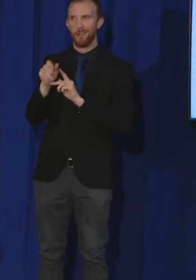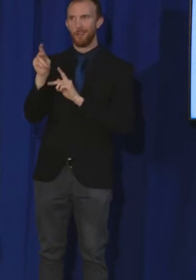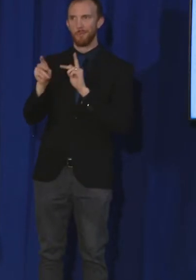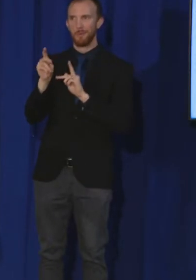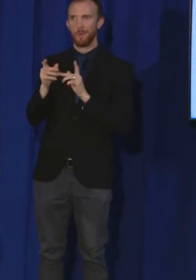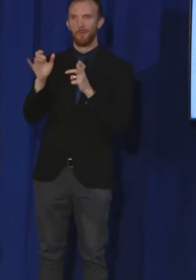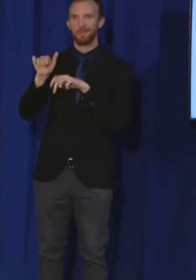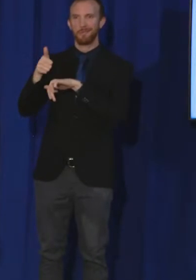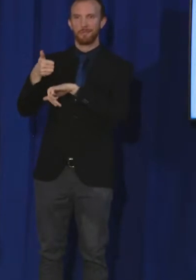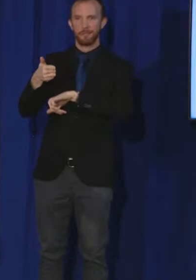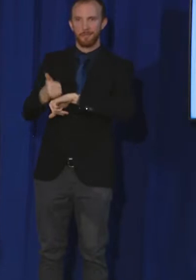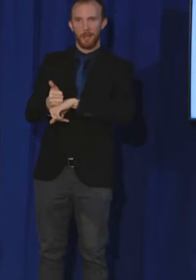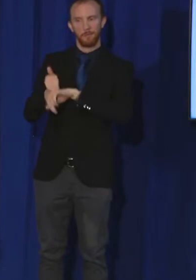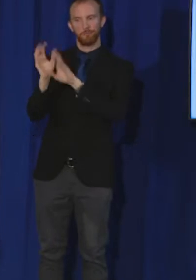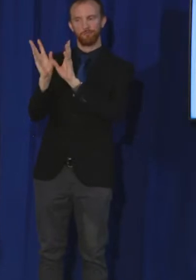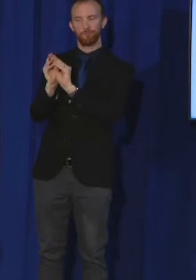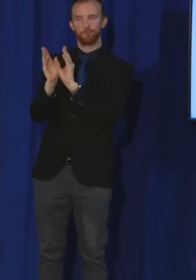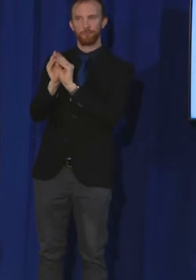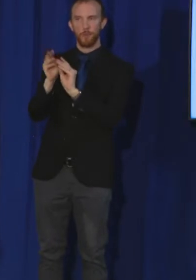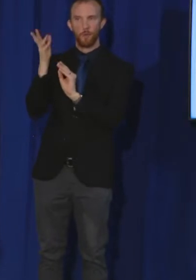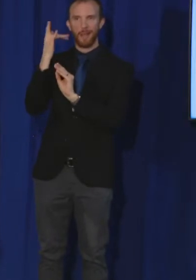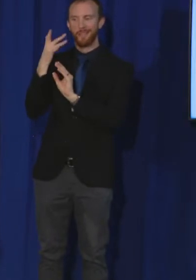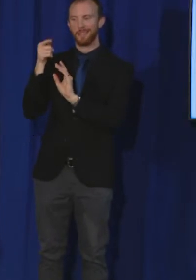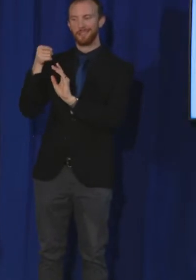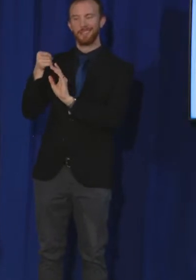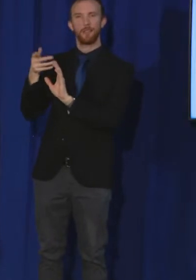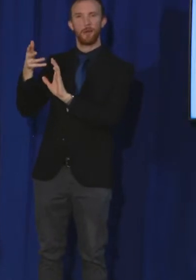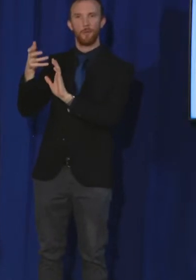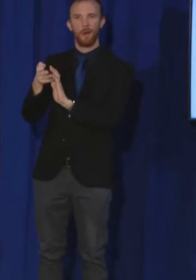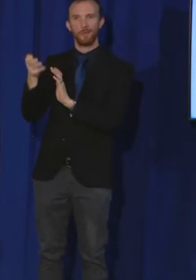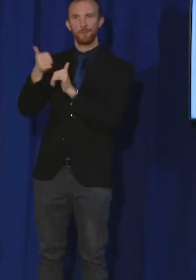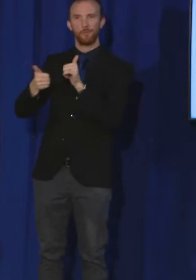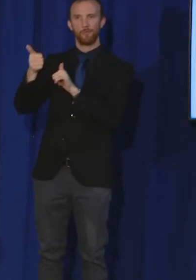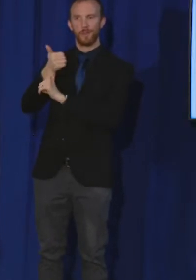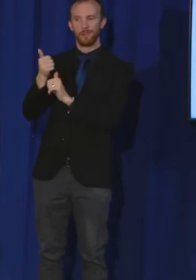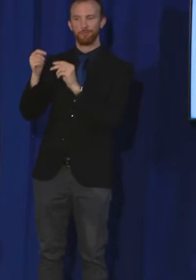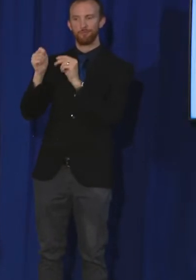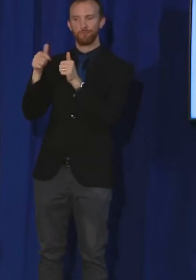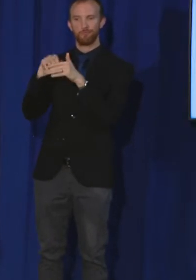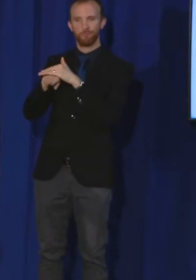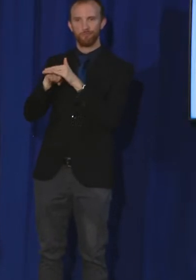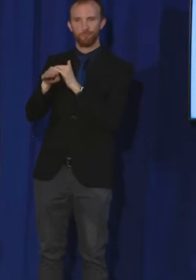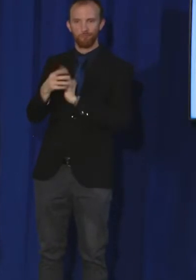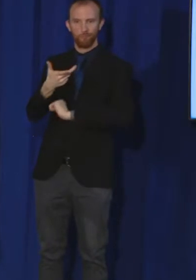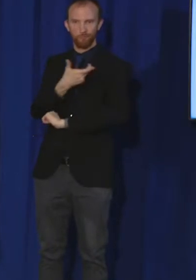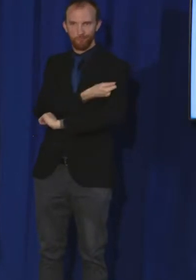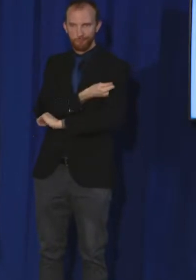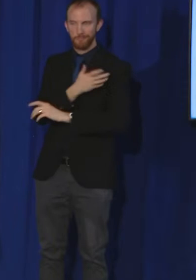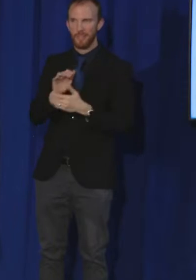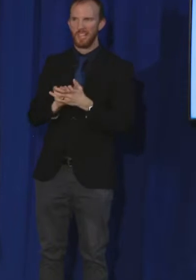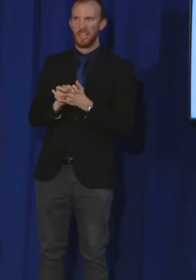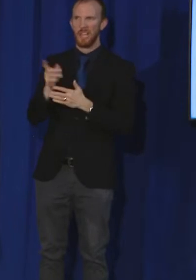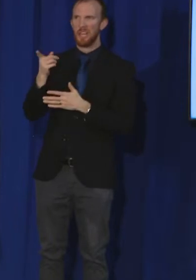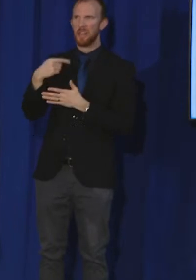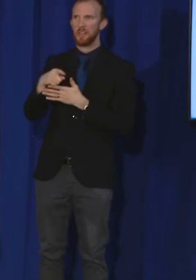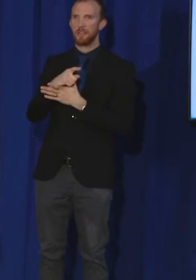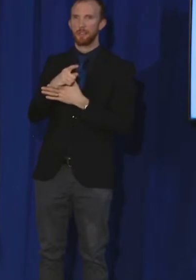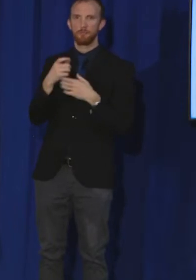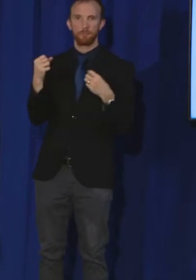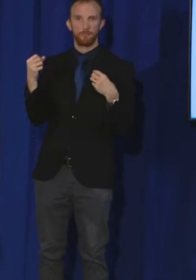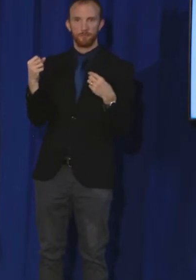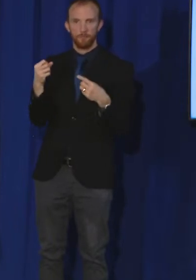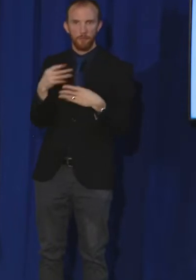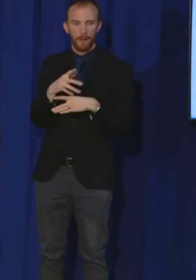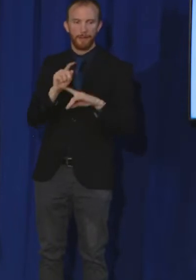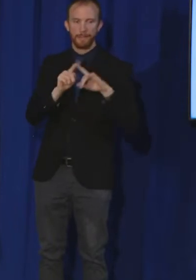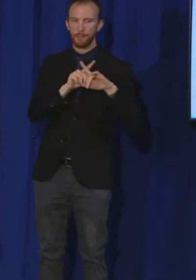priority access to get the COVID-19 vaccine. They fear being disposable from the agencies.